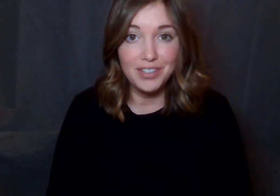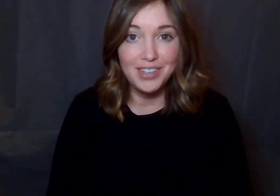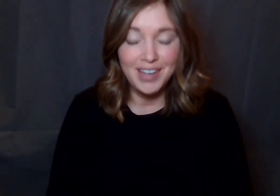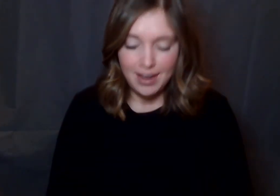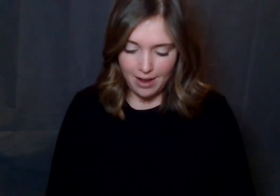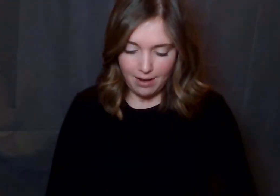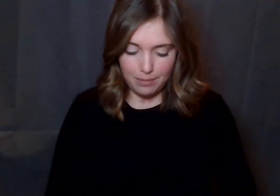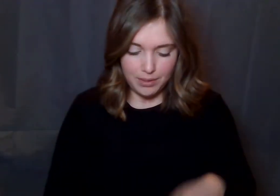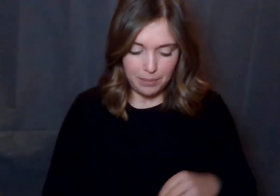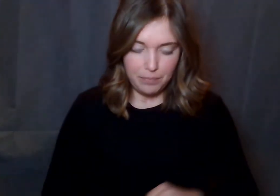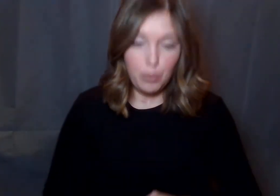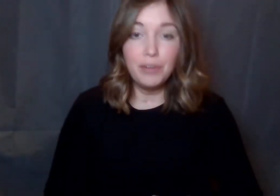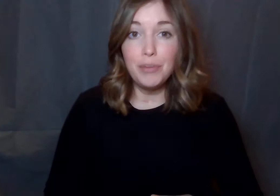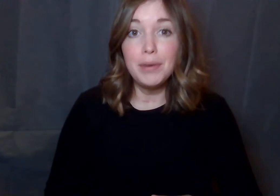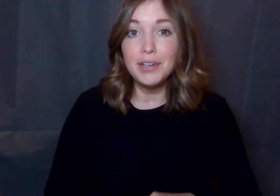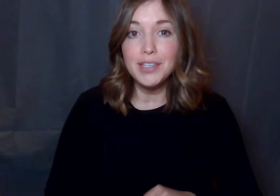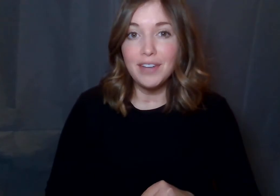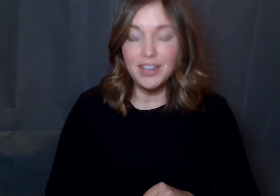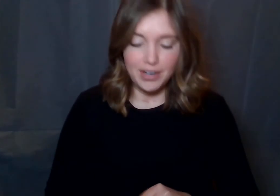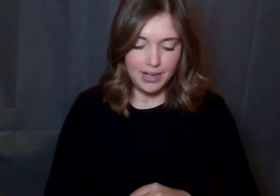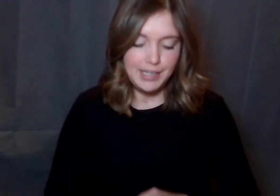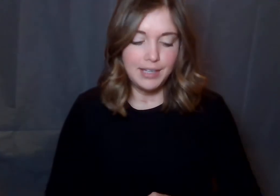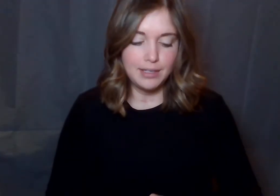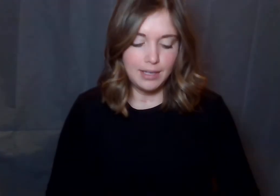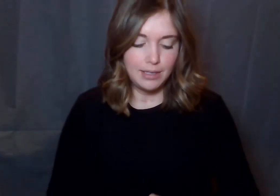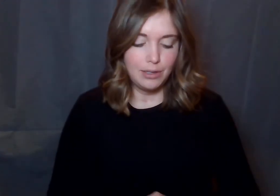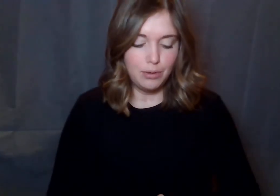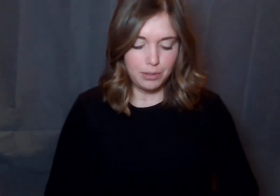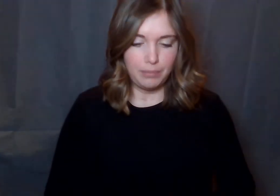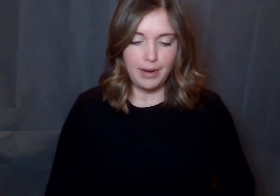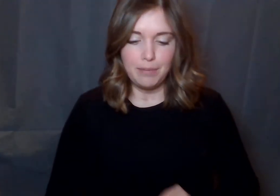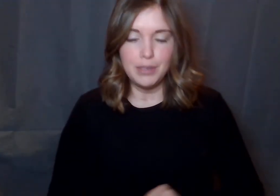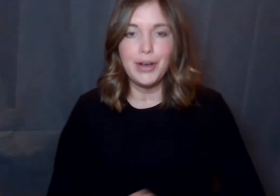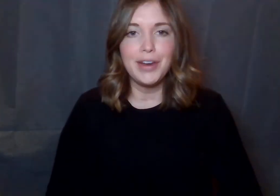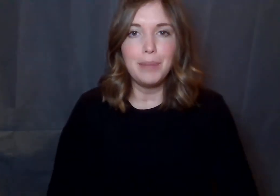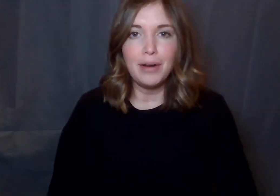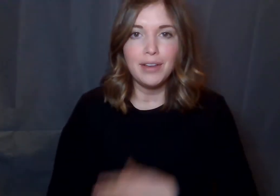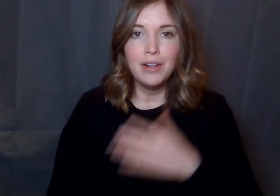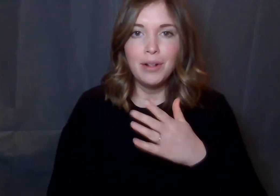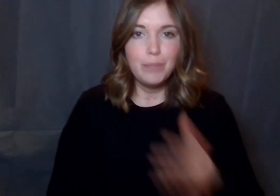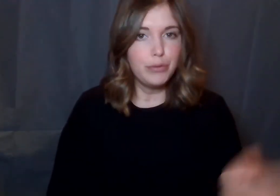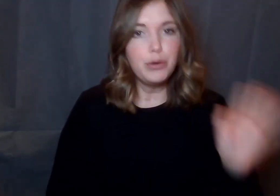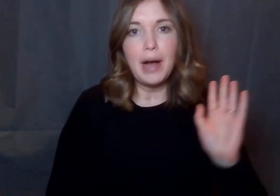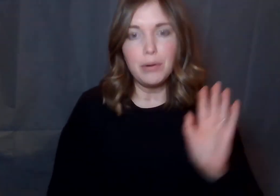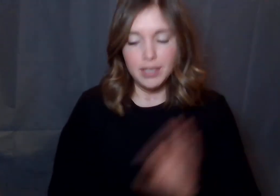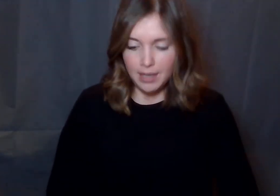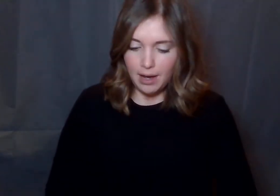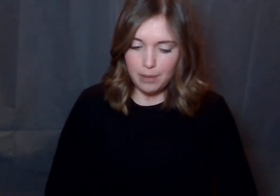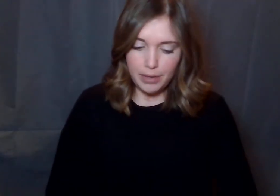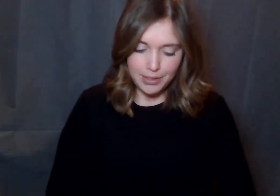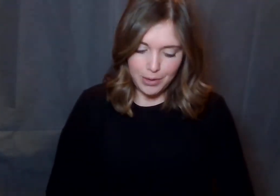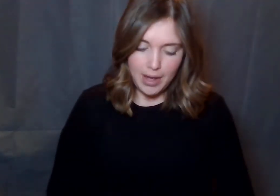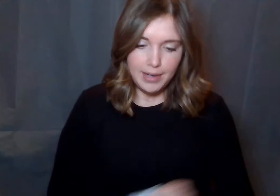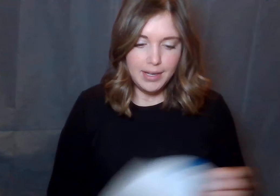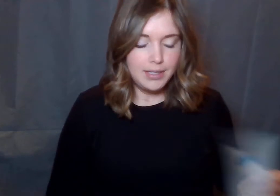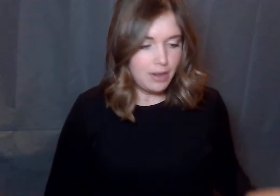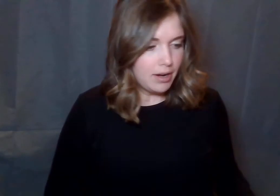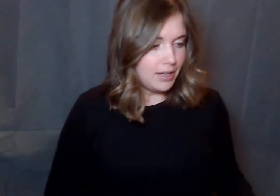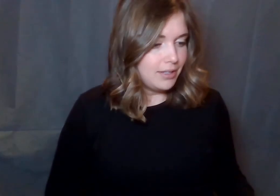professions. Some more familiar stuff that you're going to see in this lesson too, because we've kind of been talking about it throughout. But let's go ahead and get started.